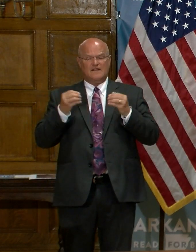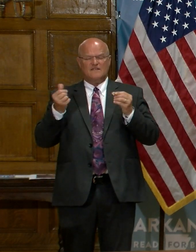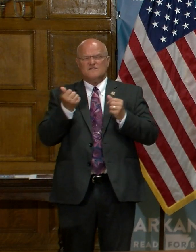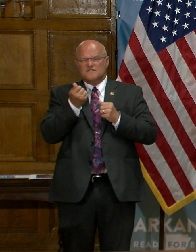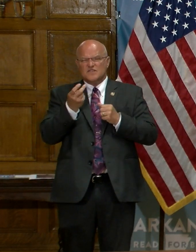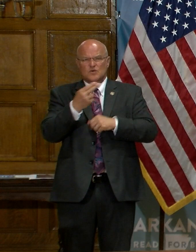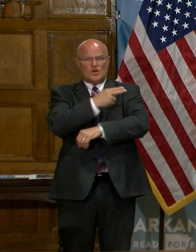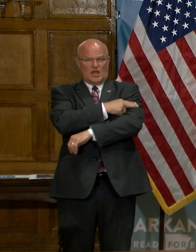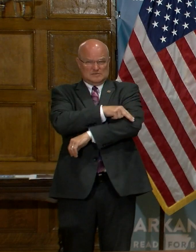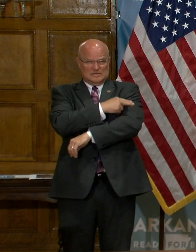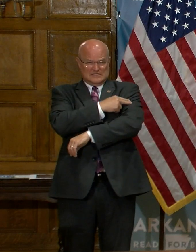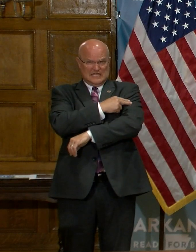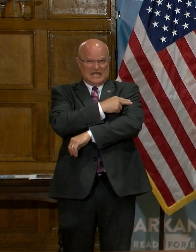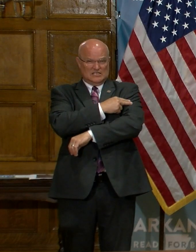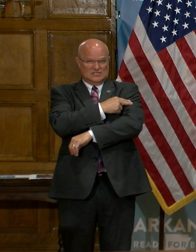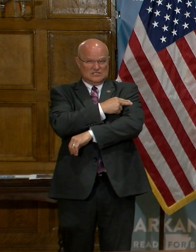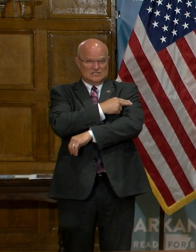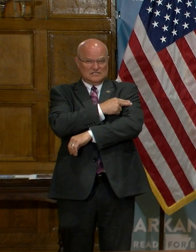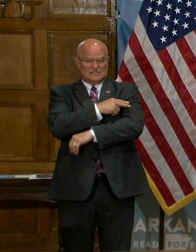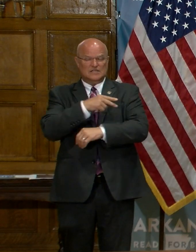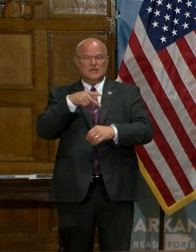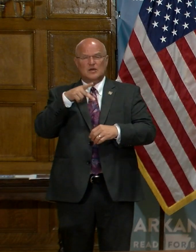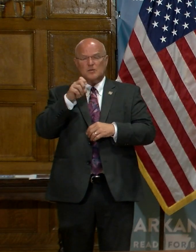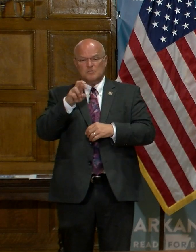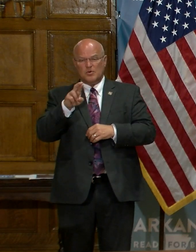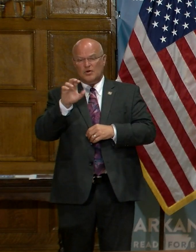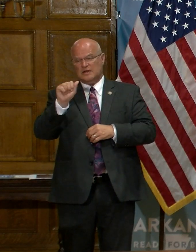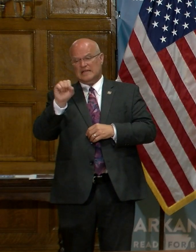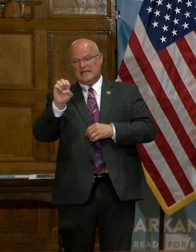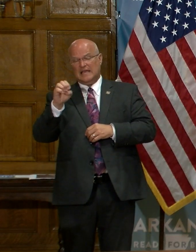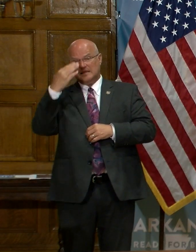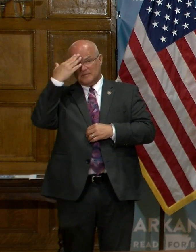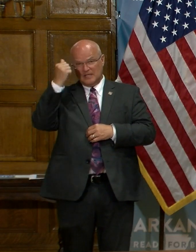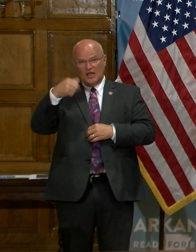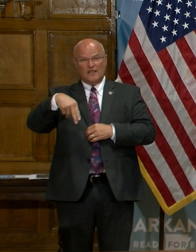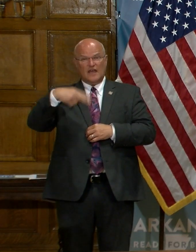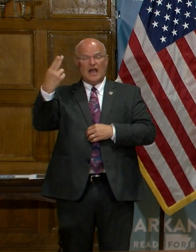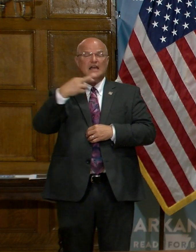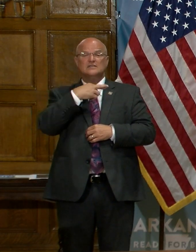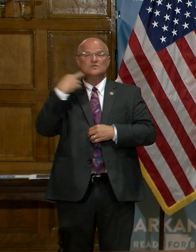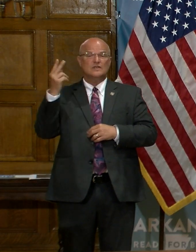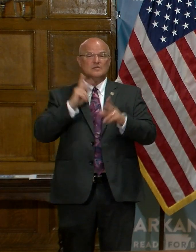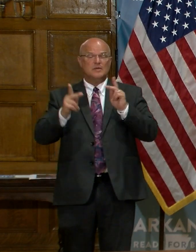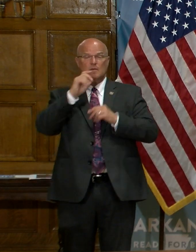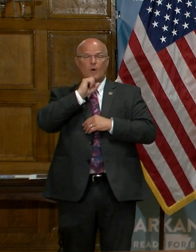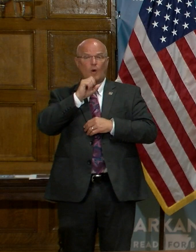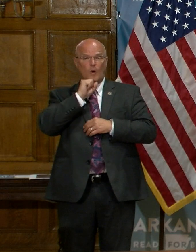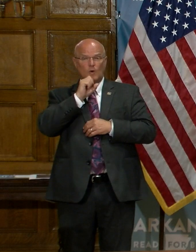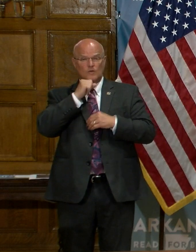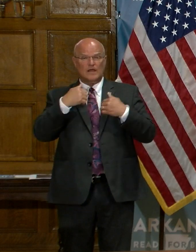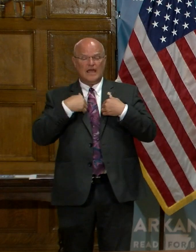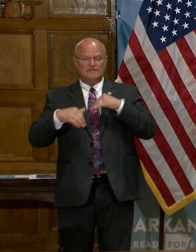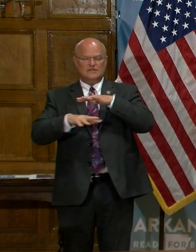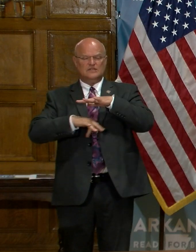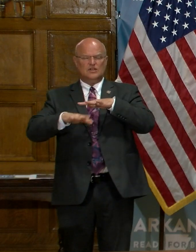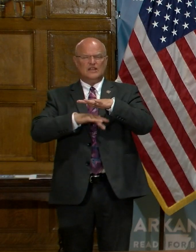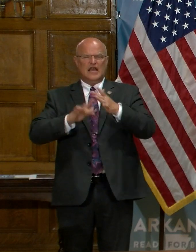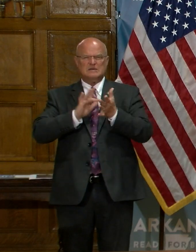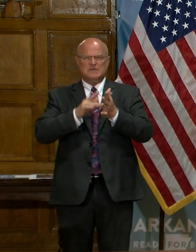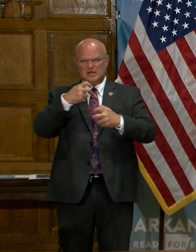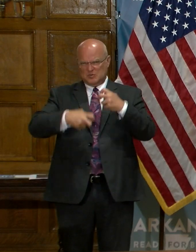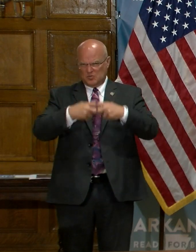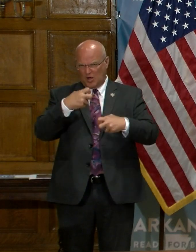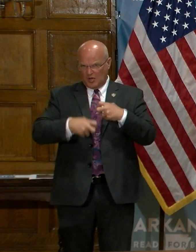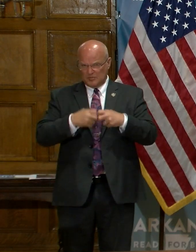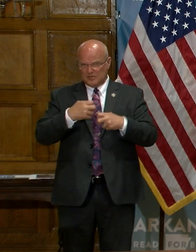fewer hospitalizations, per case. Because the highest risk are those who are older, who have underlying medical